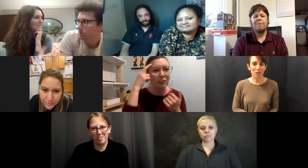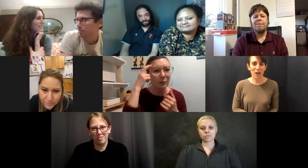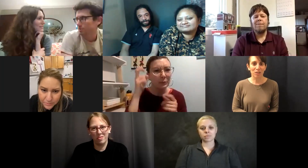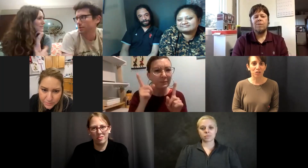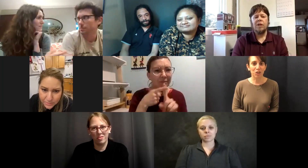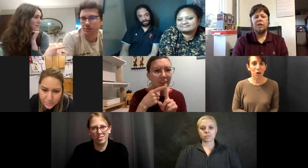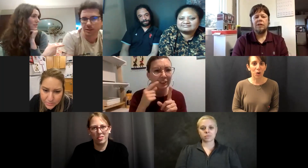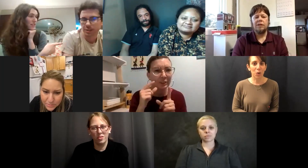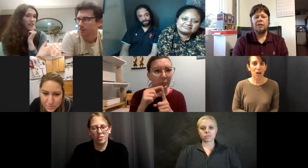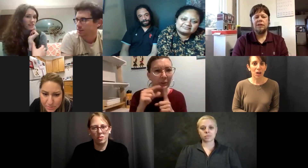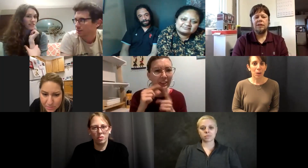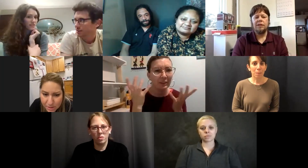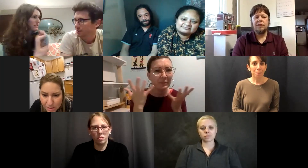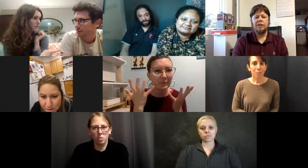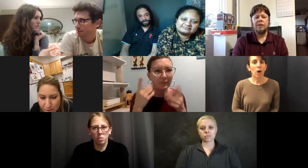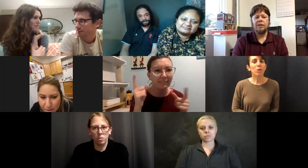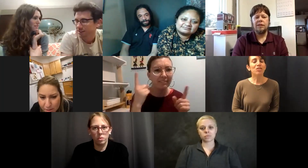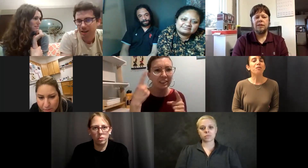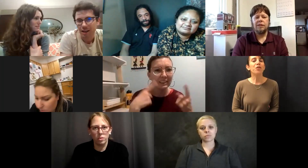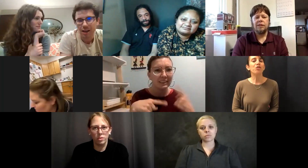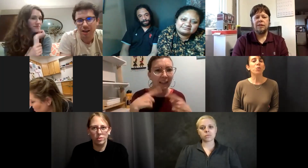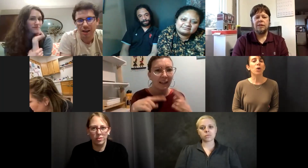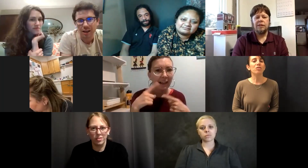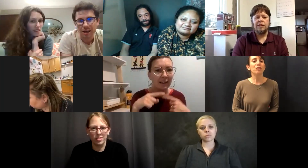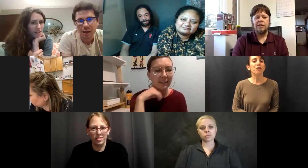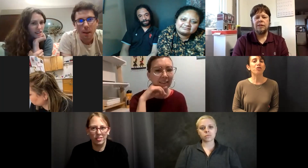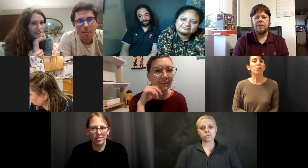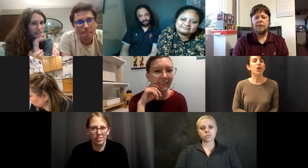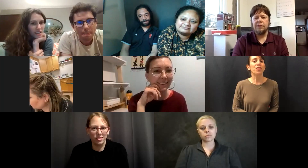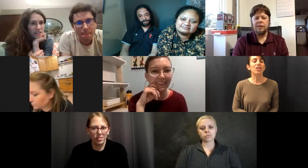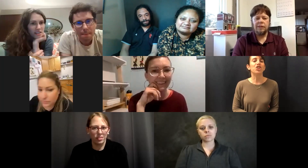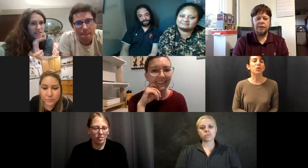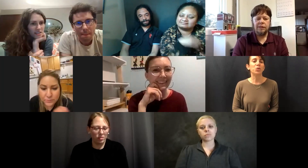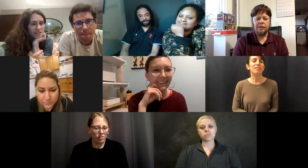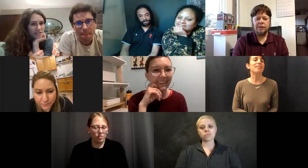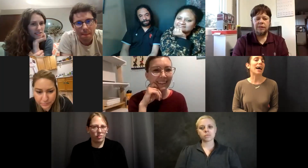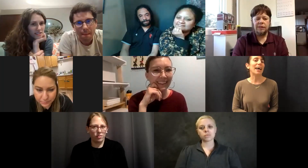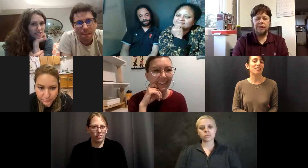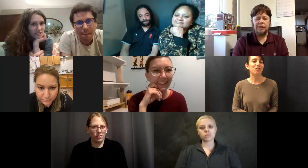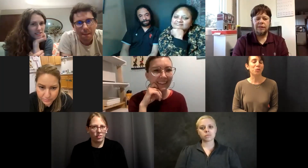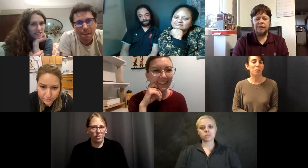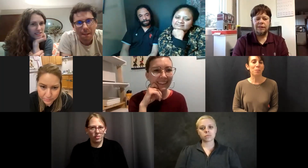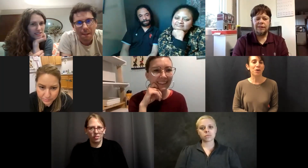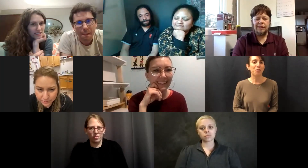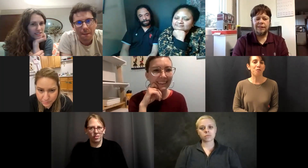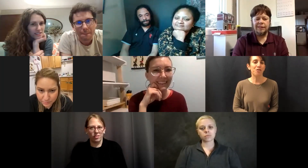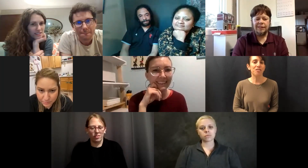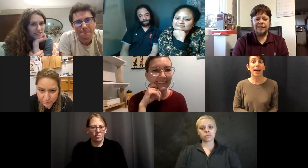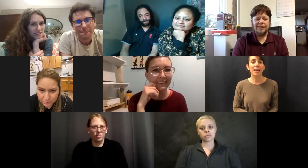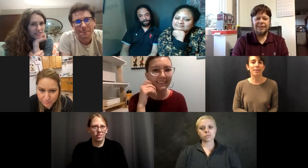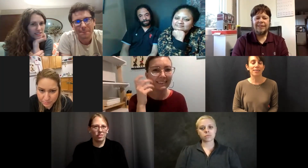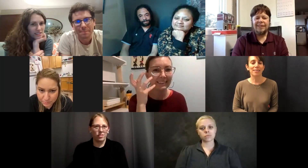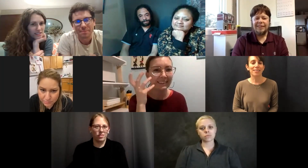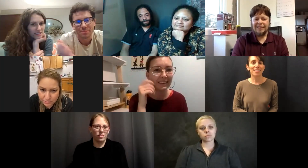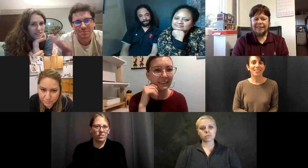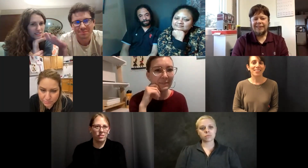Congratulations all around. So what was the first word that June signed? Do you remember her first